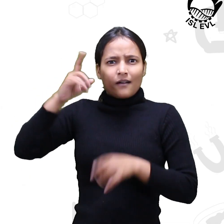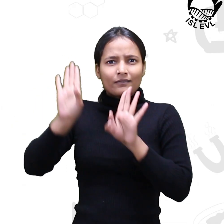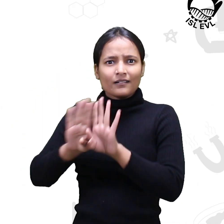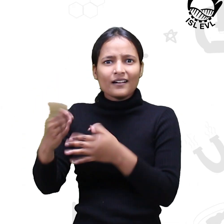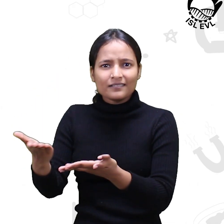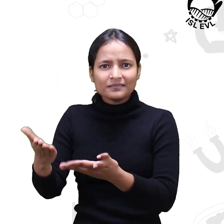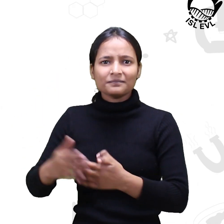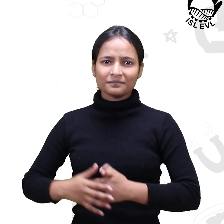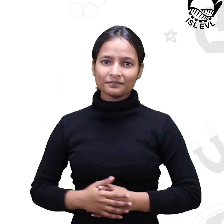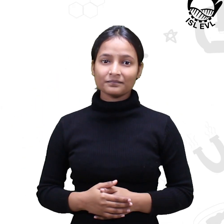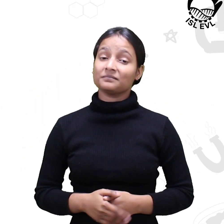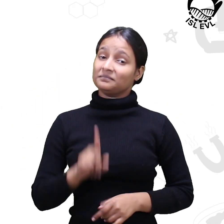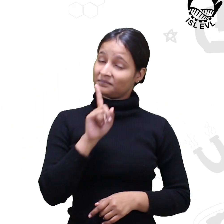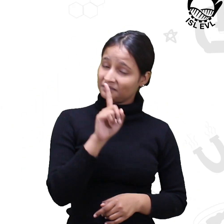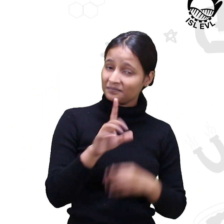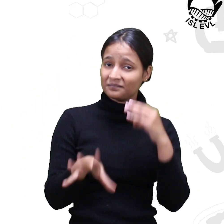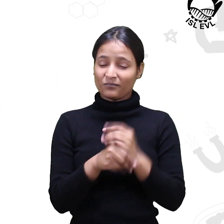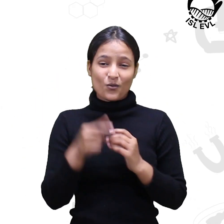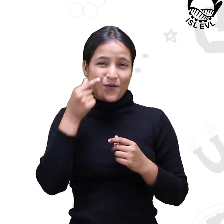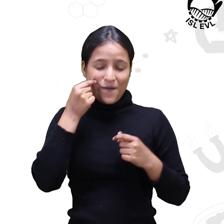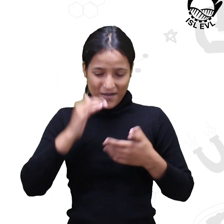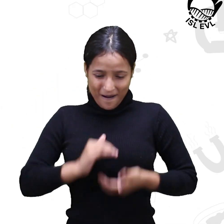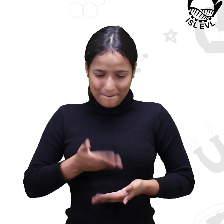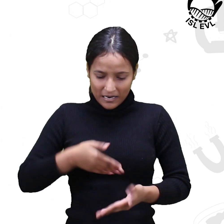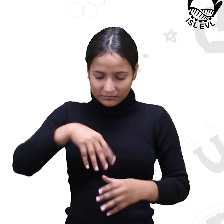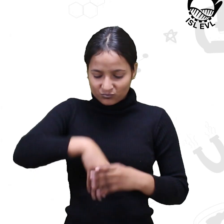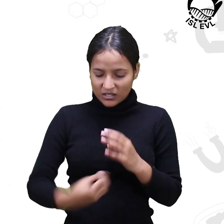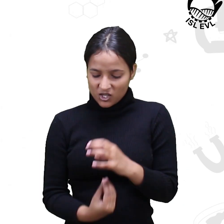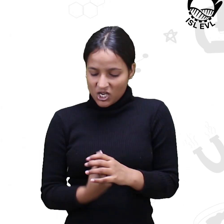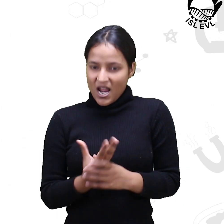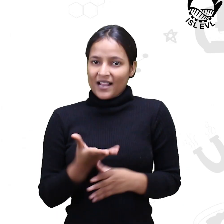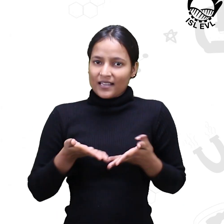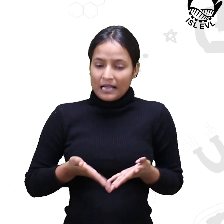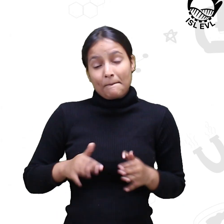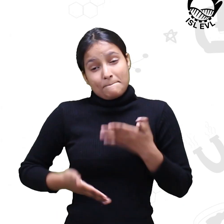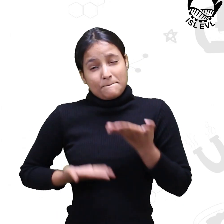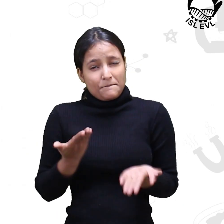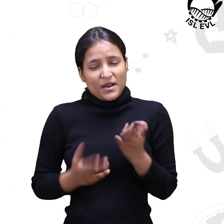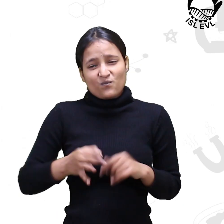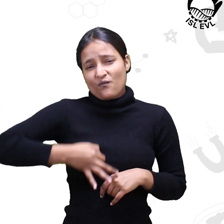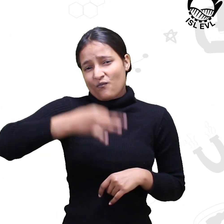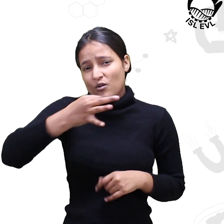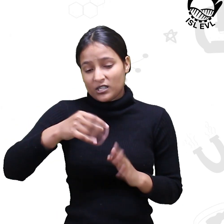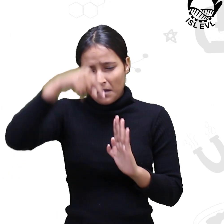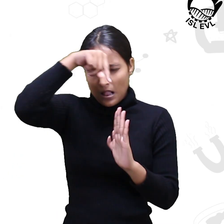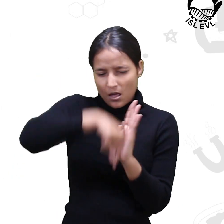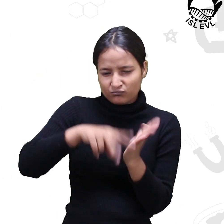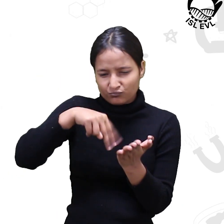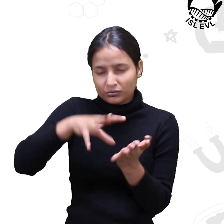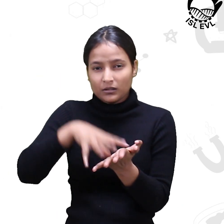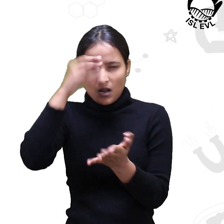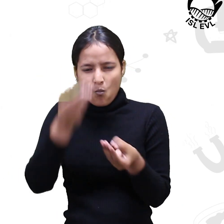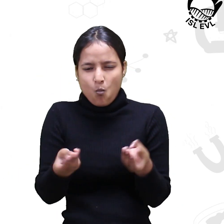know about human babies and their development might change as we get more evidence over time. Who